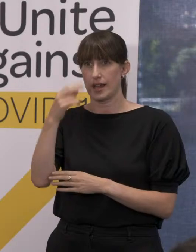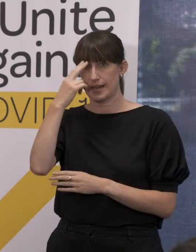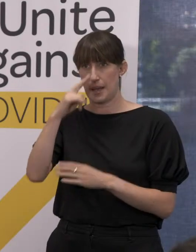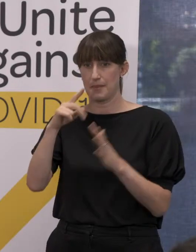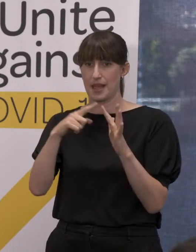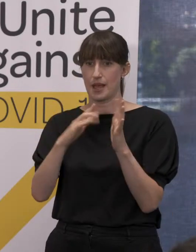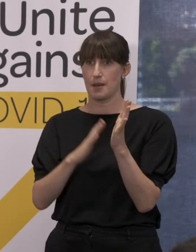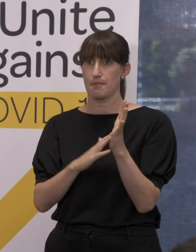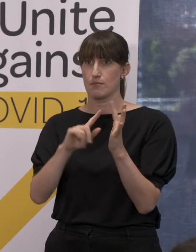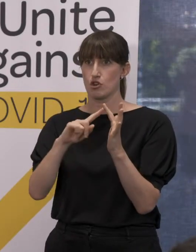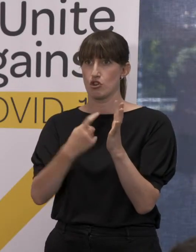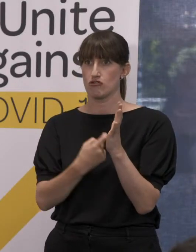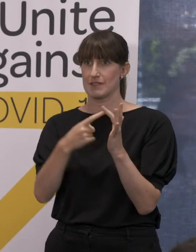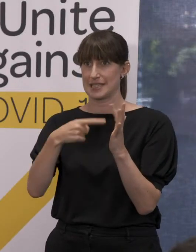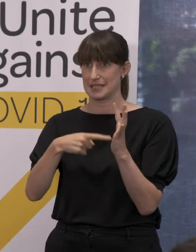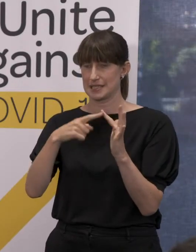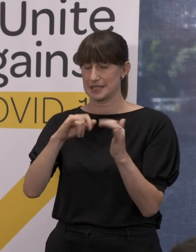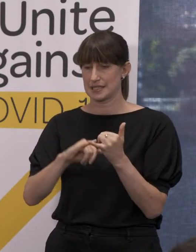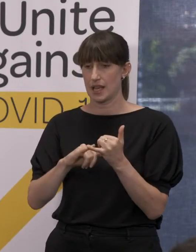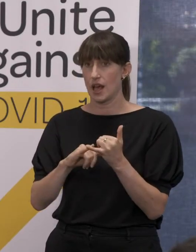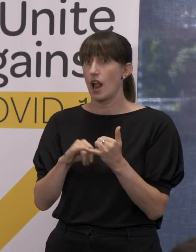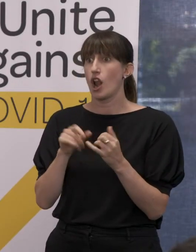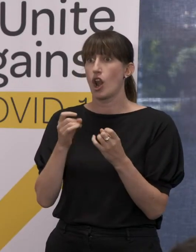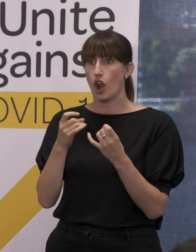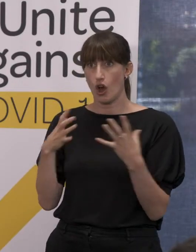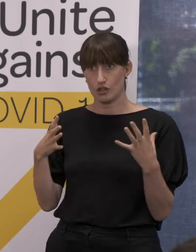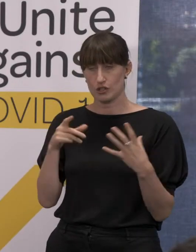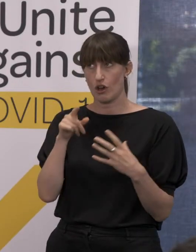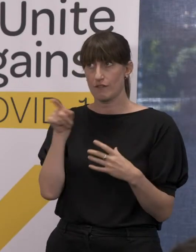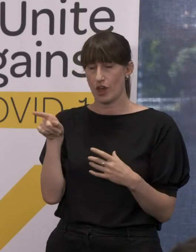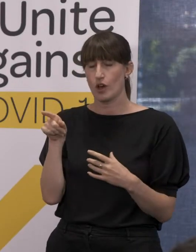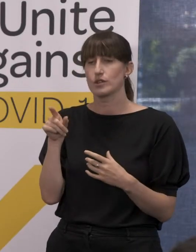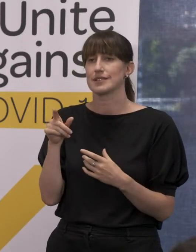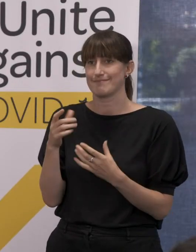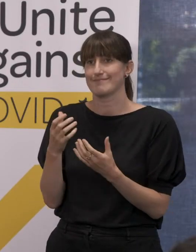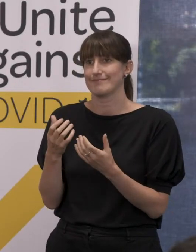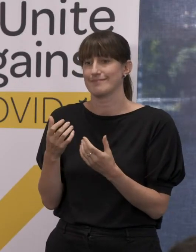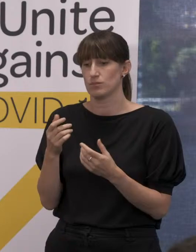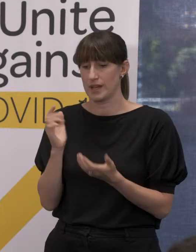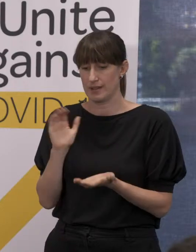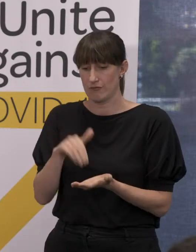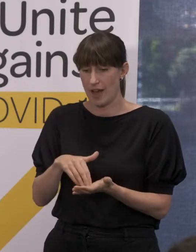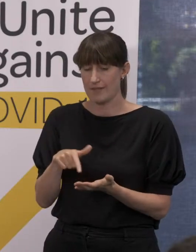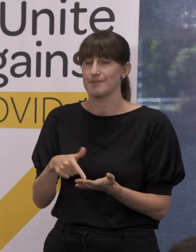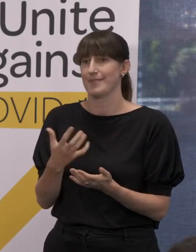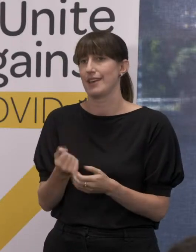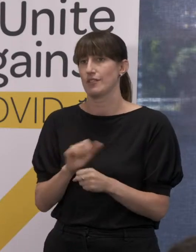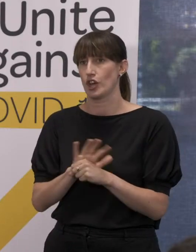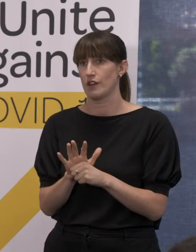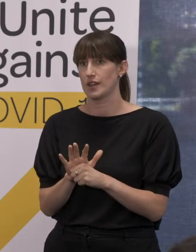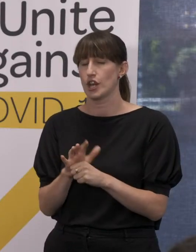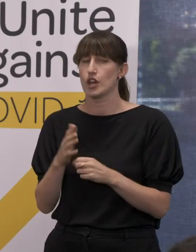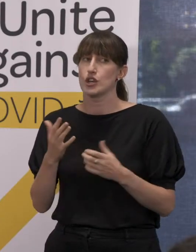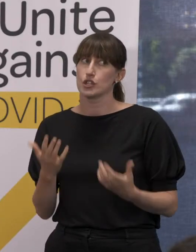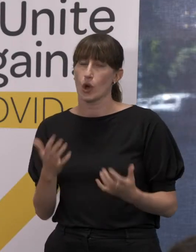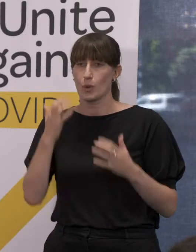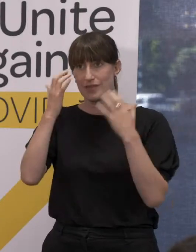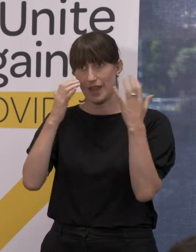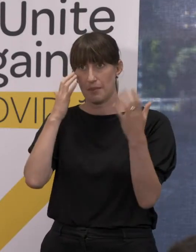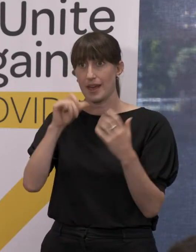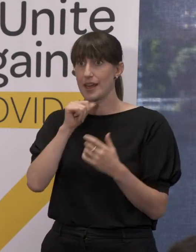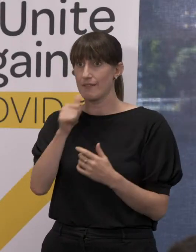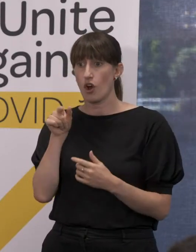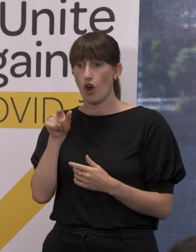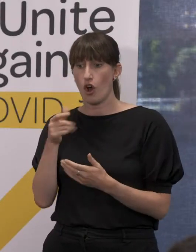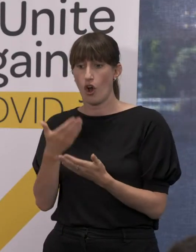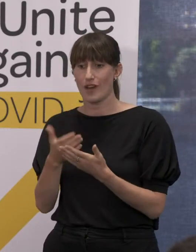those flights. So it could be that we could put everyone who's travelled from India in one facility and